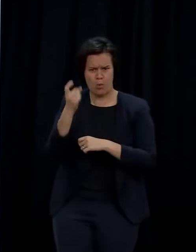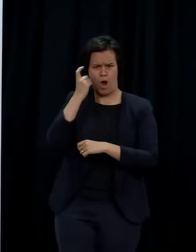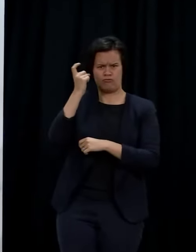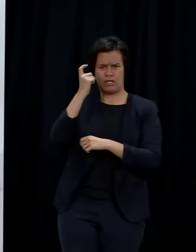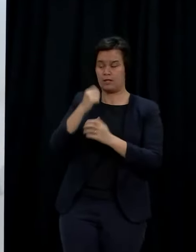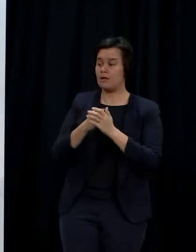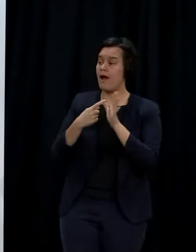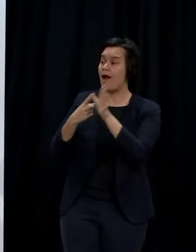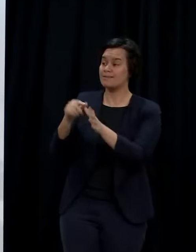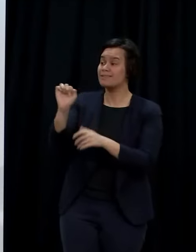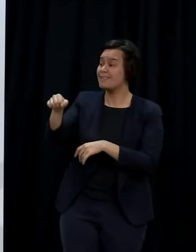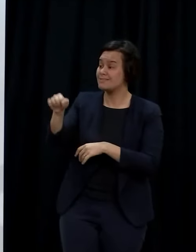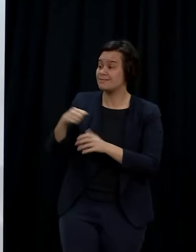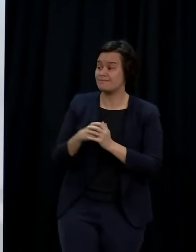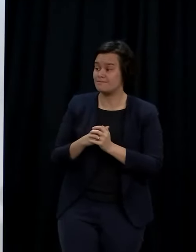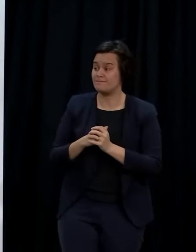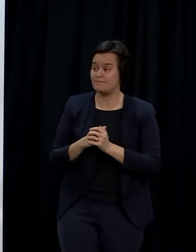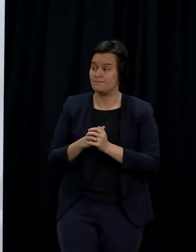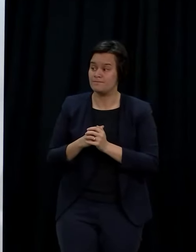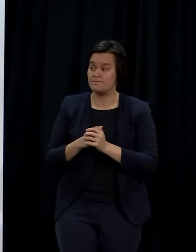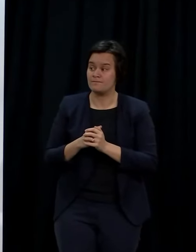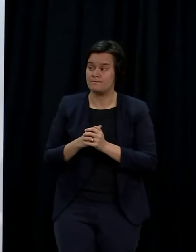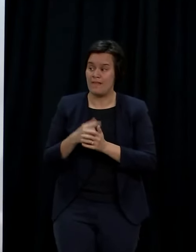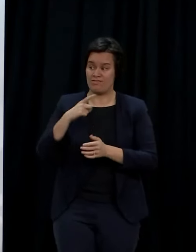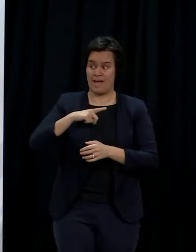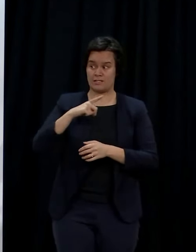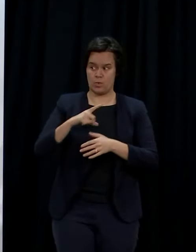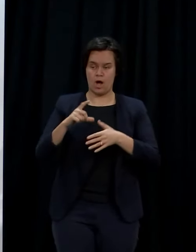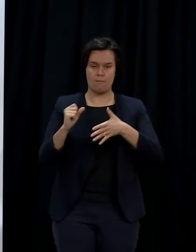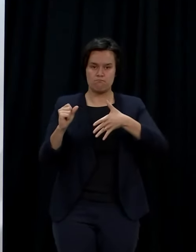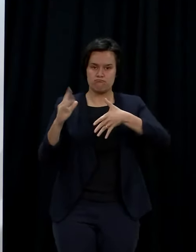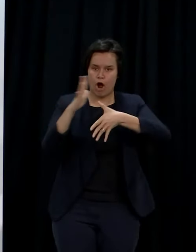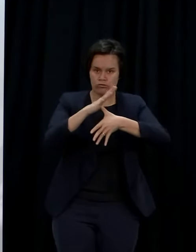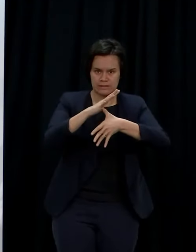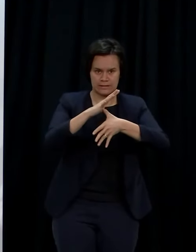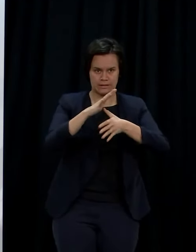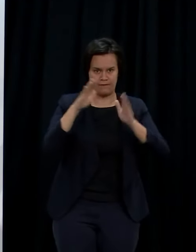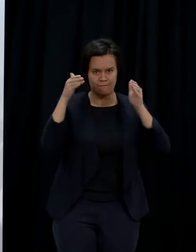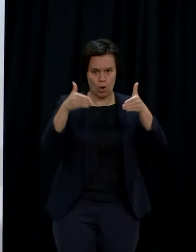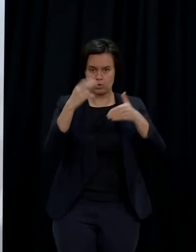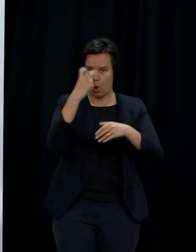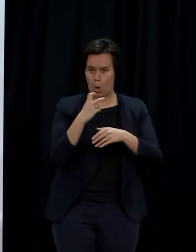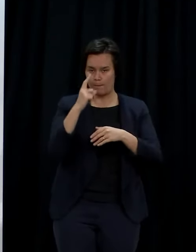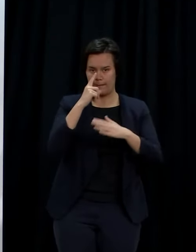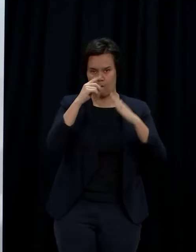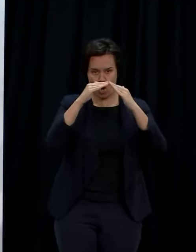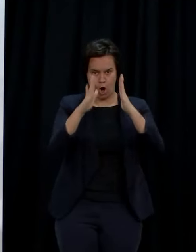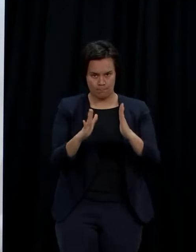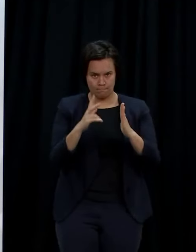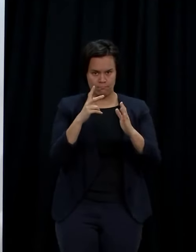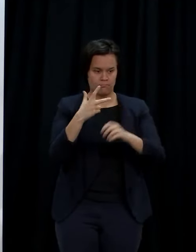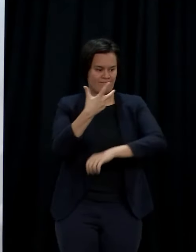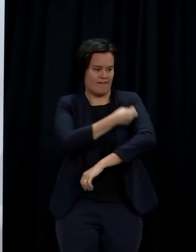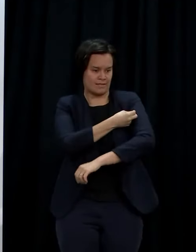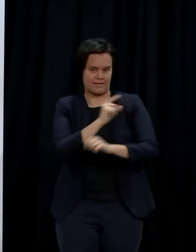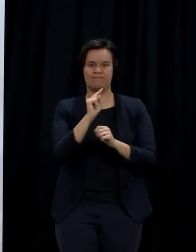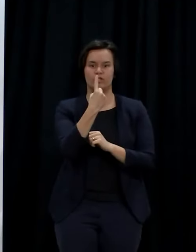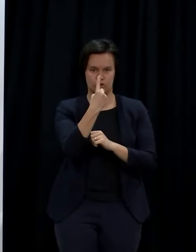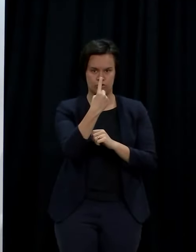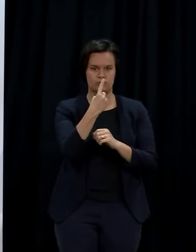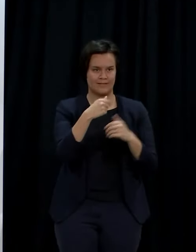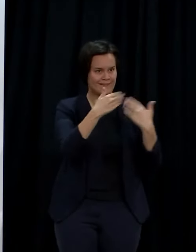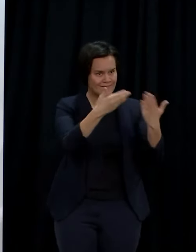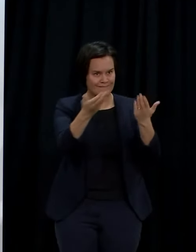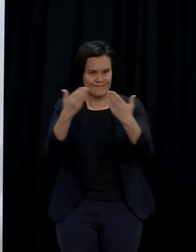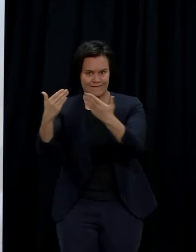to prioritise that essential workforce. So this was a fully vaccinated individual, and they were working in an environment that at the time the